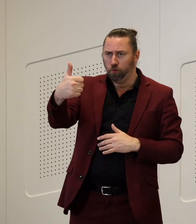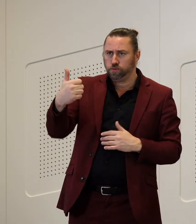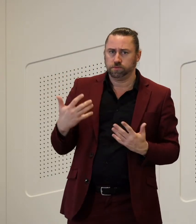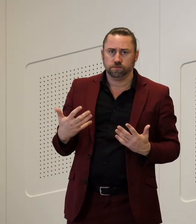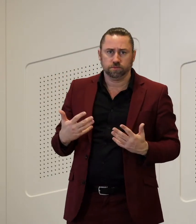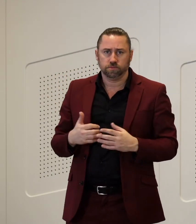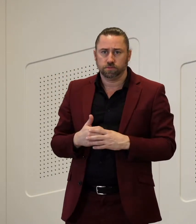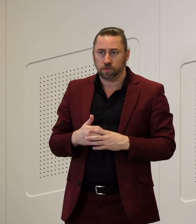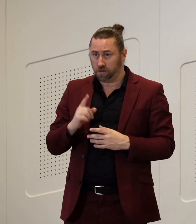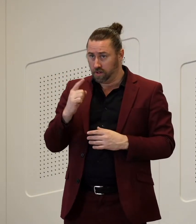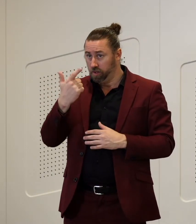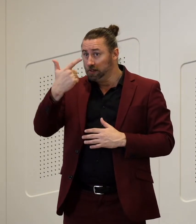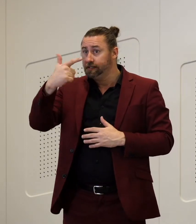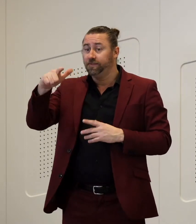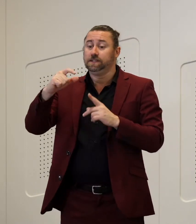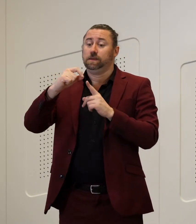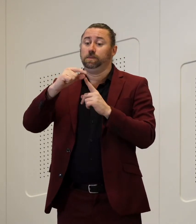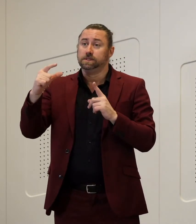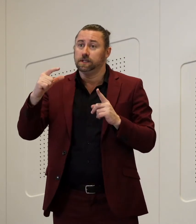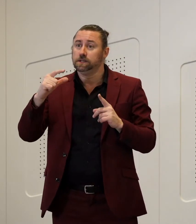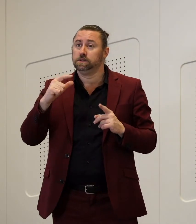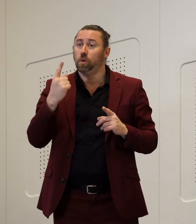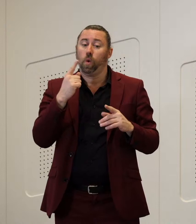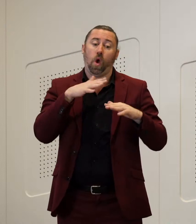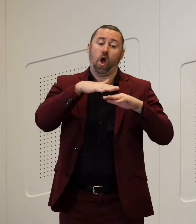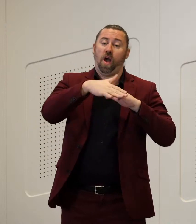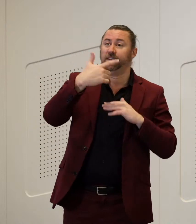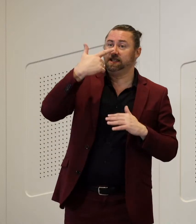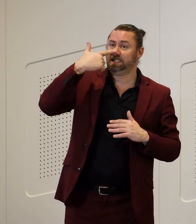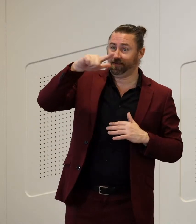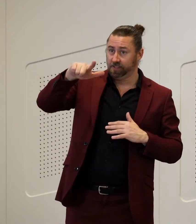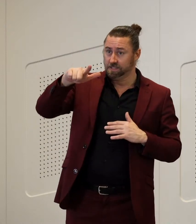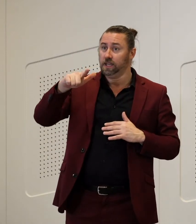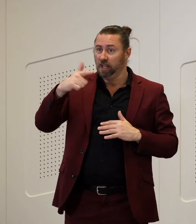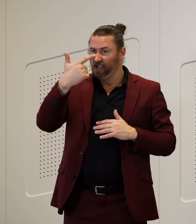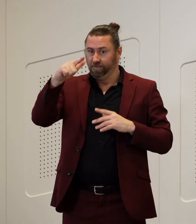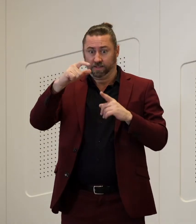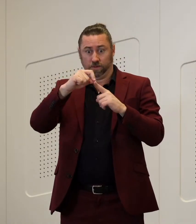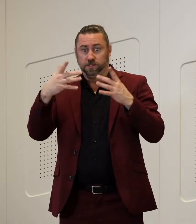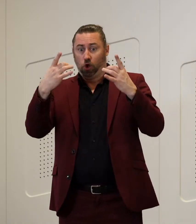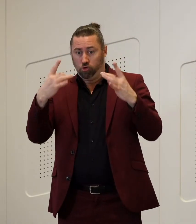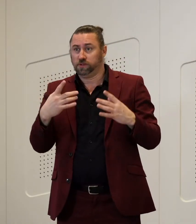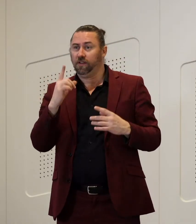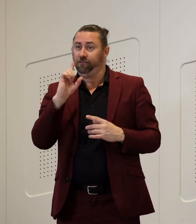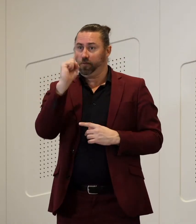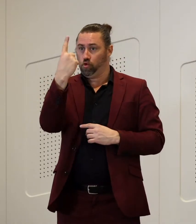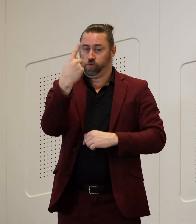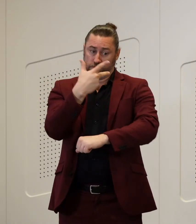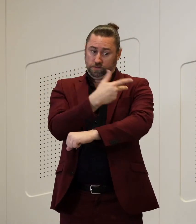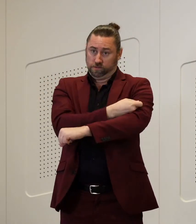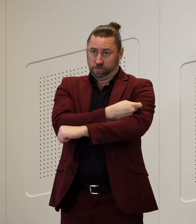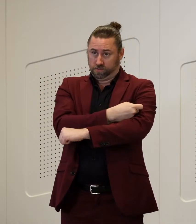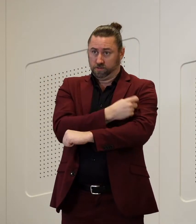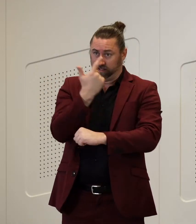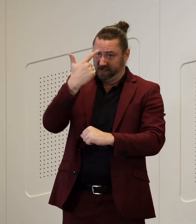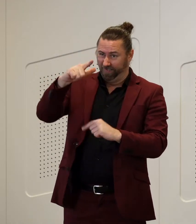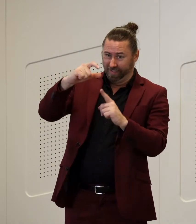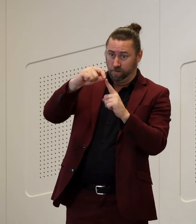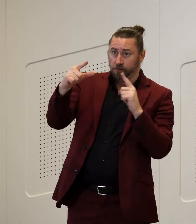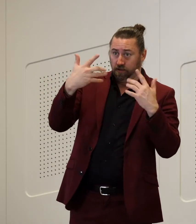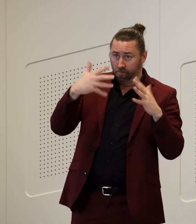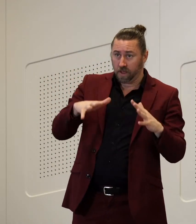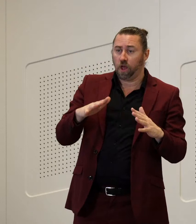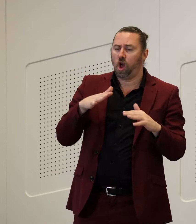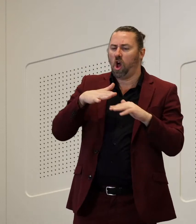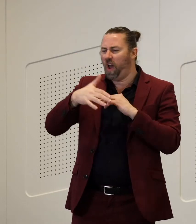already had 70% of people who are 70 and older have at least 1 dose in Queensland. 60